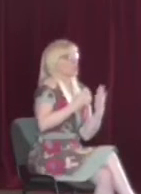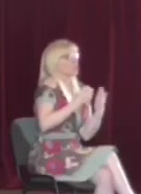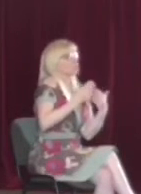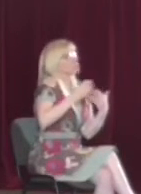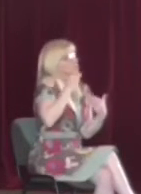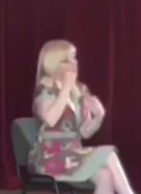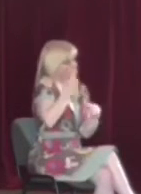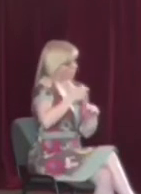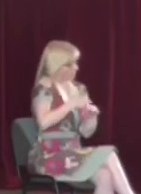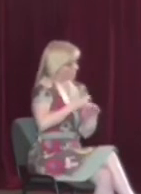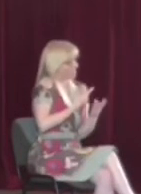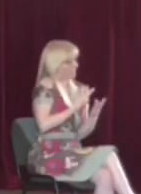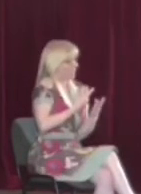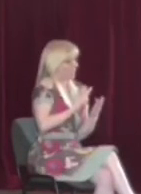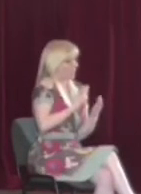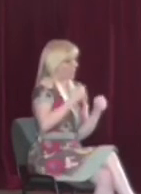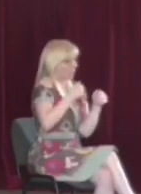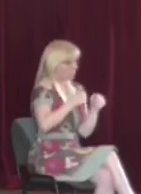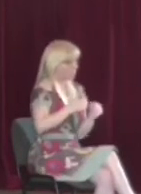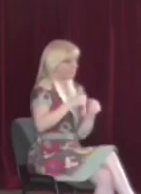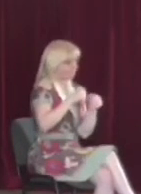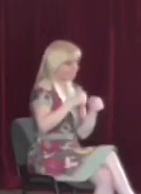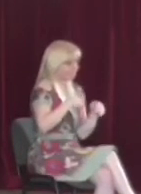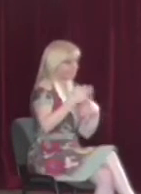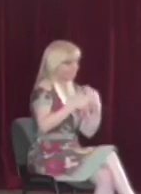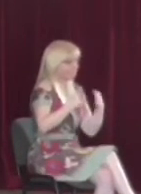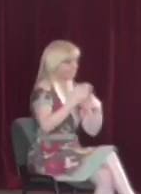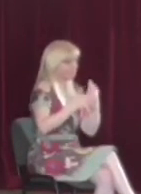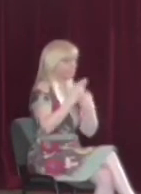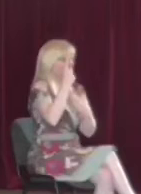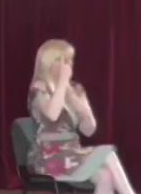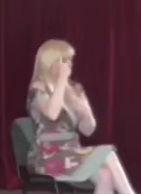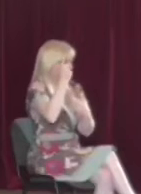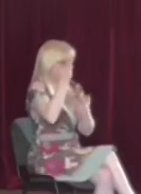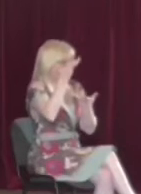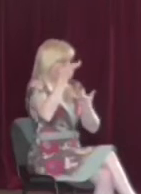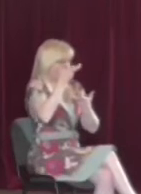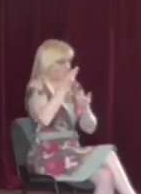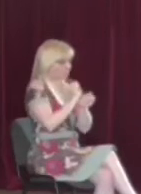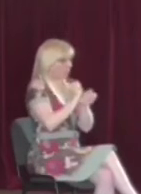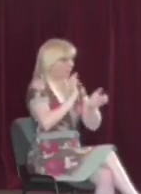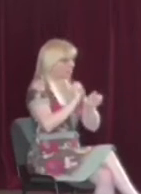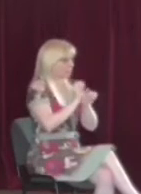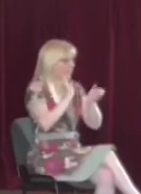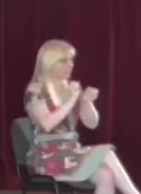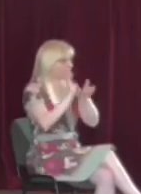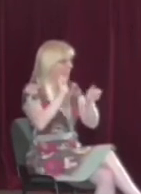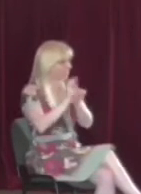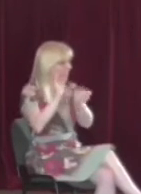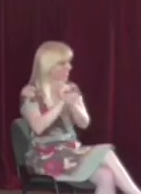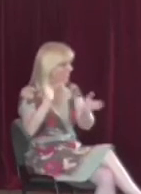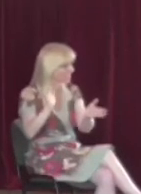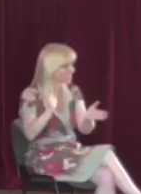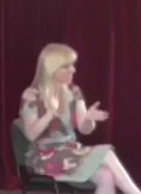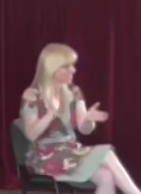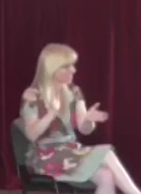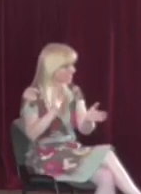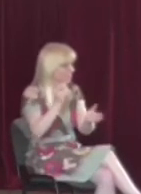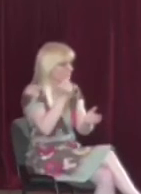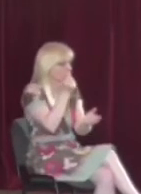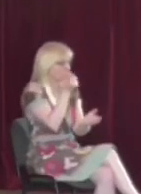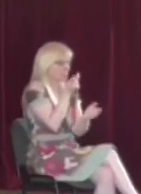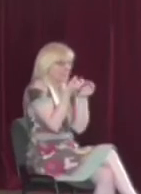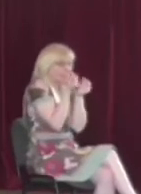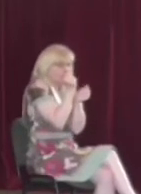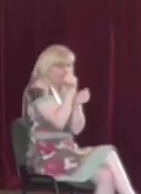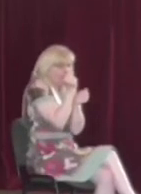for whose sake I have lost all things. I consider them garbage, that I may gain Christ and be found in